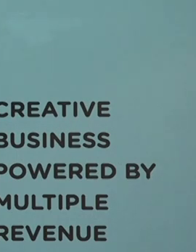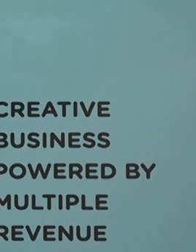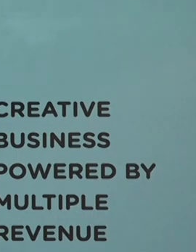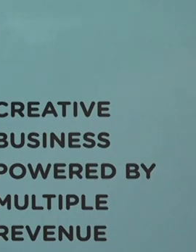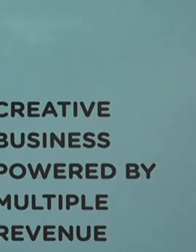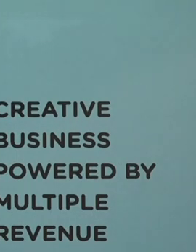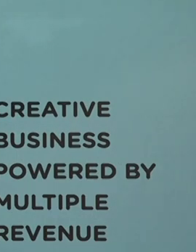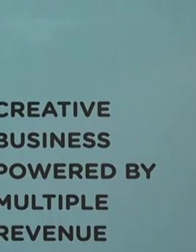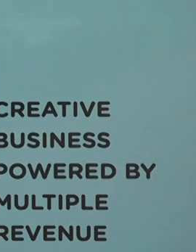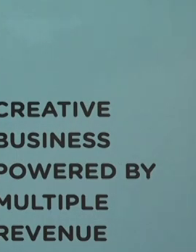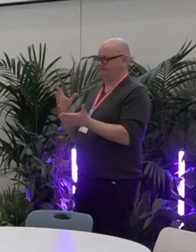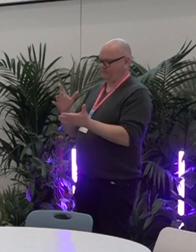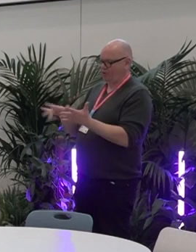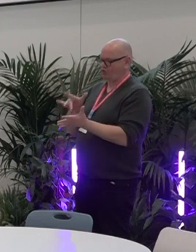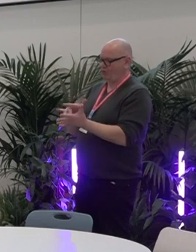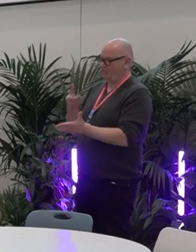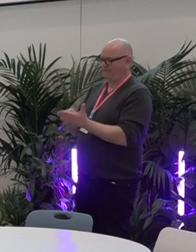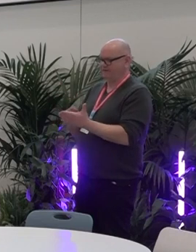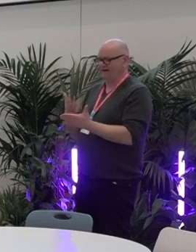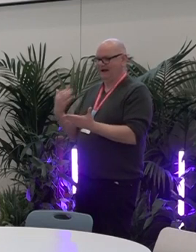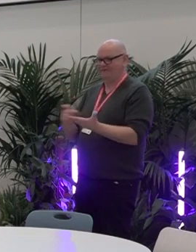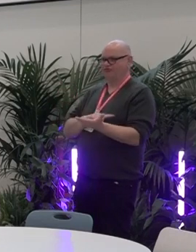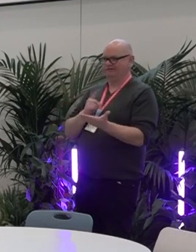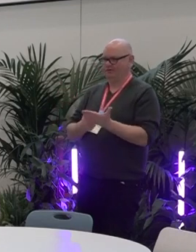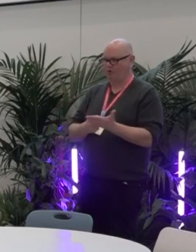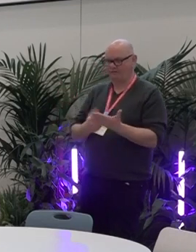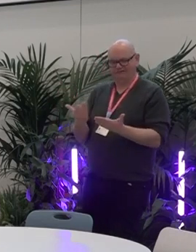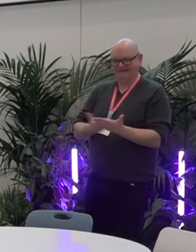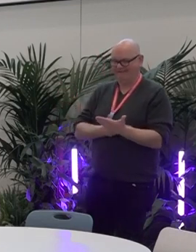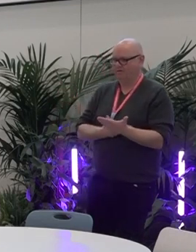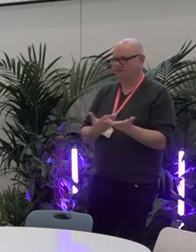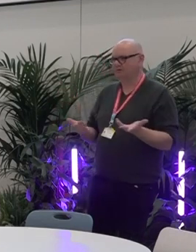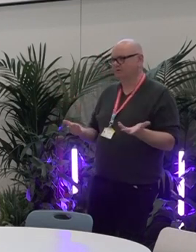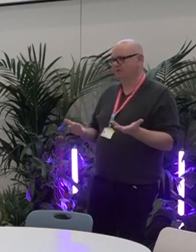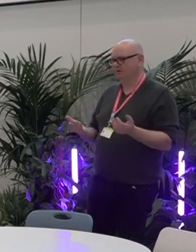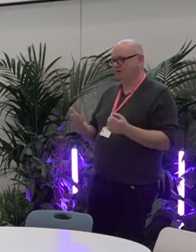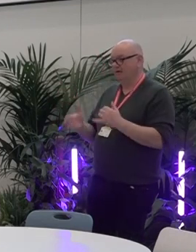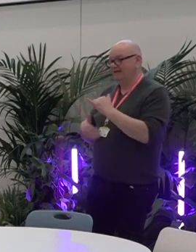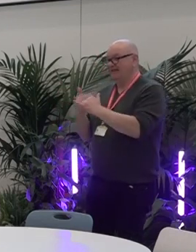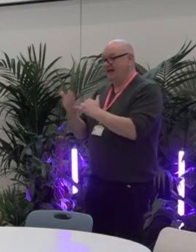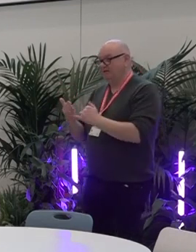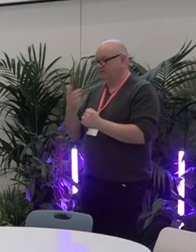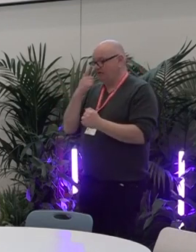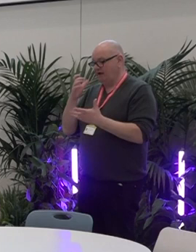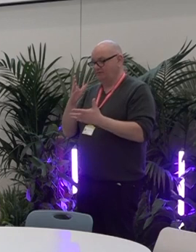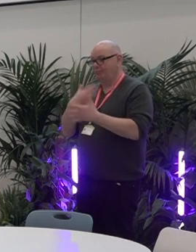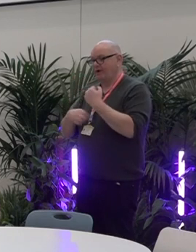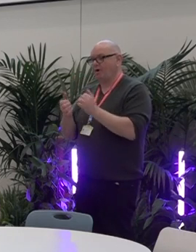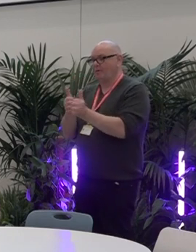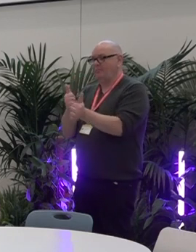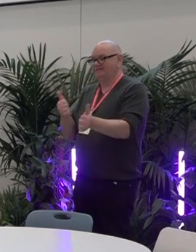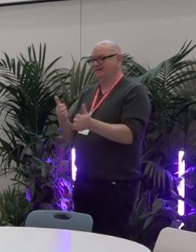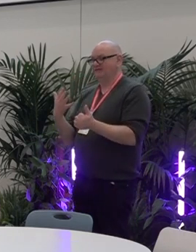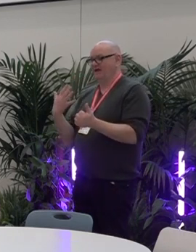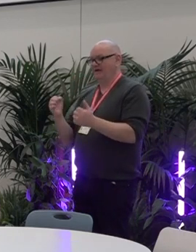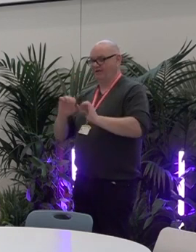to build reserves, that start to build a buffer. And then finally, to get to a point where they're creative businesses powered